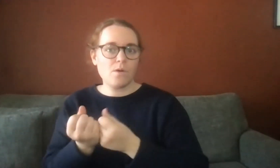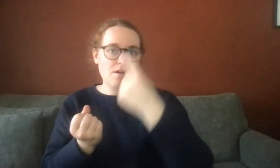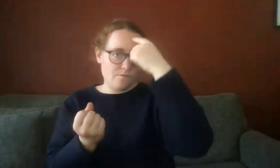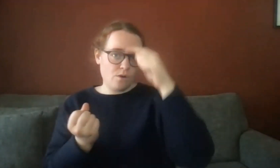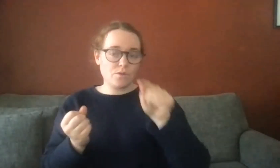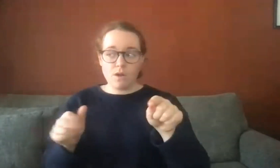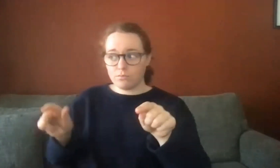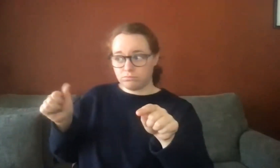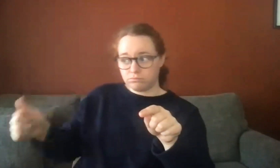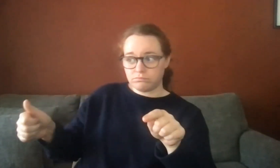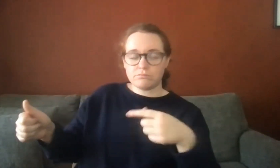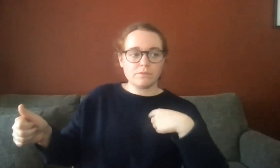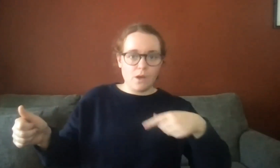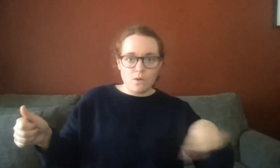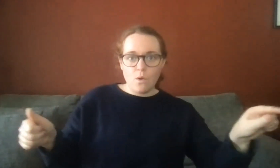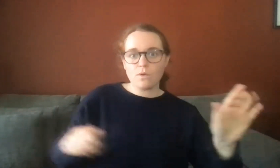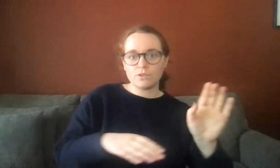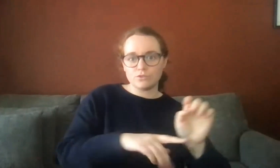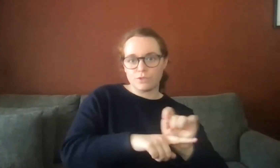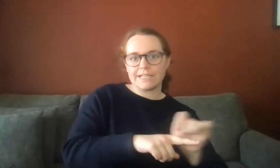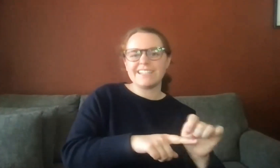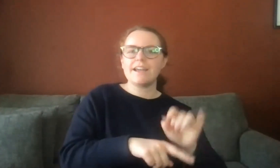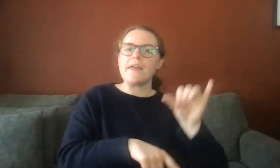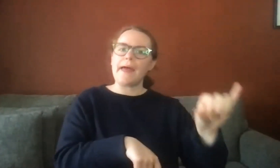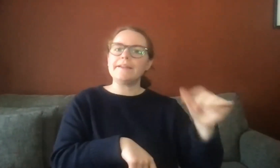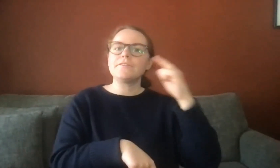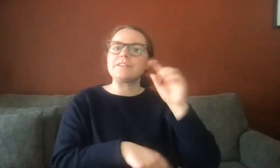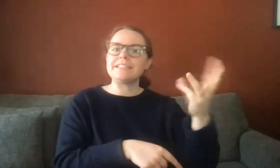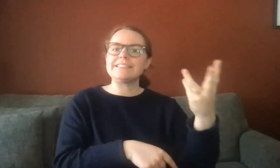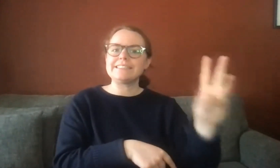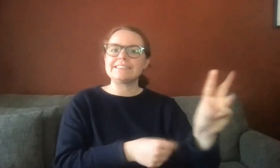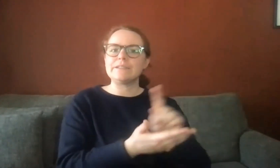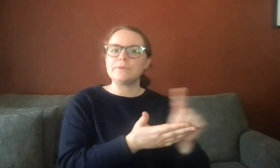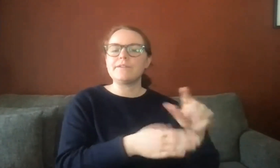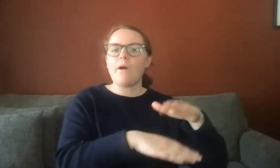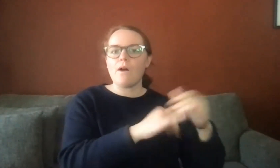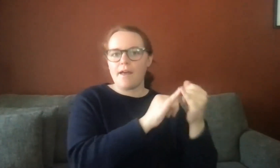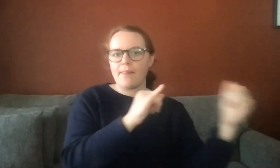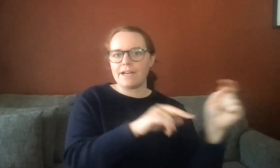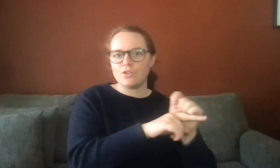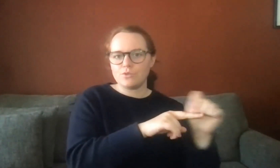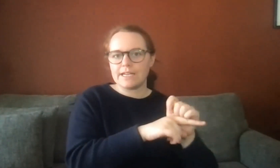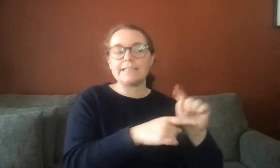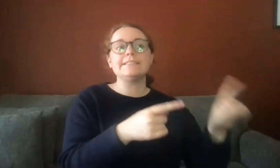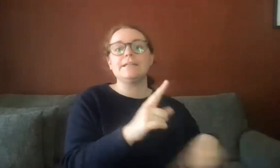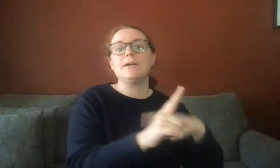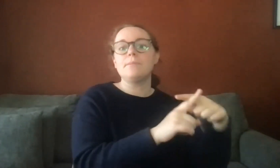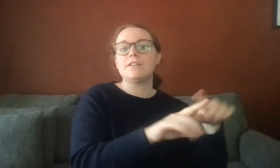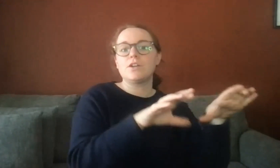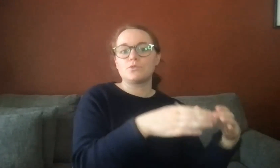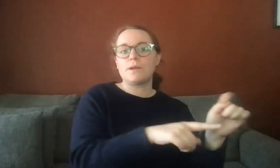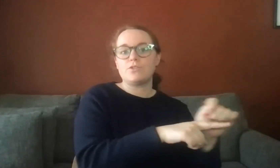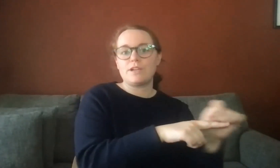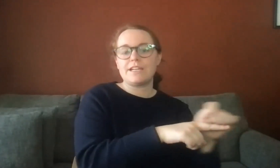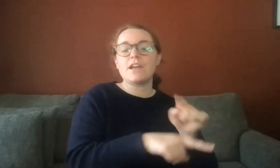business training. So that would be over the 16 weeks of the online training and then your group training, that you can